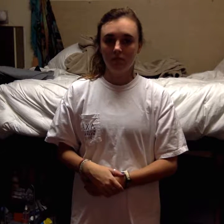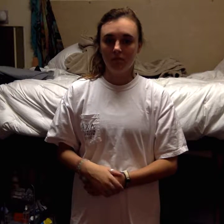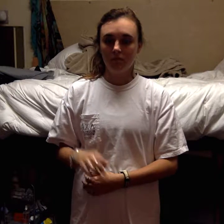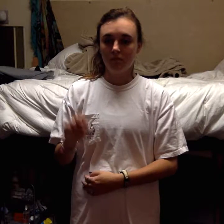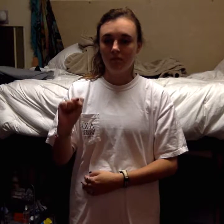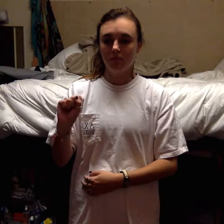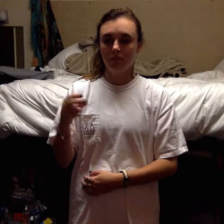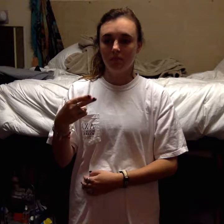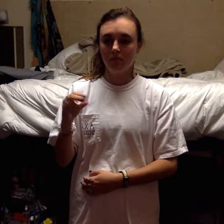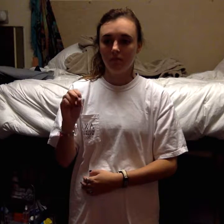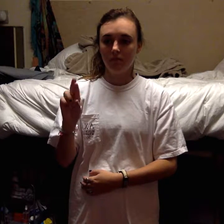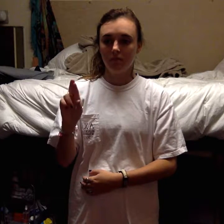shorter,